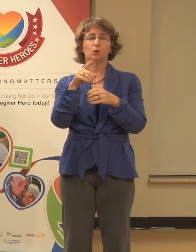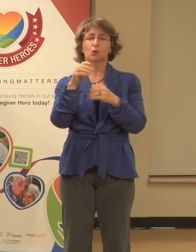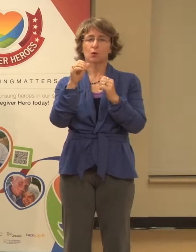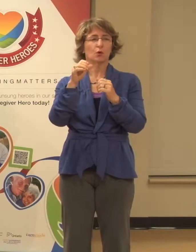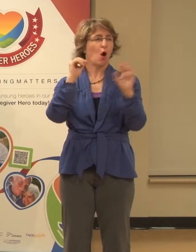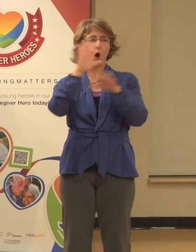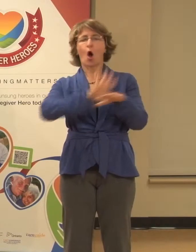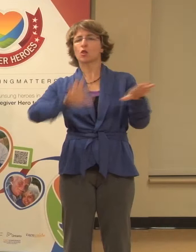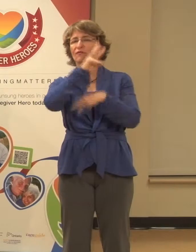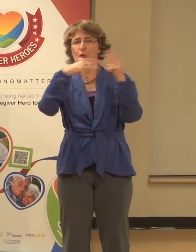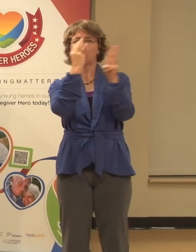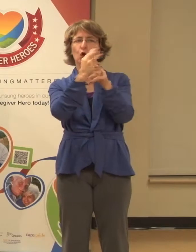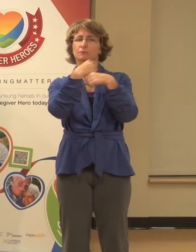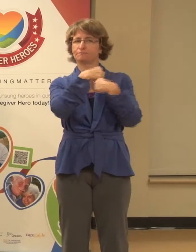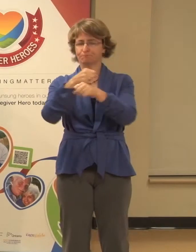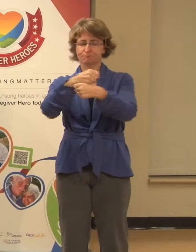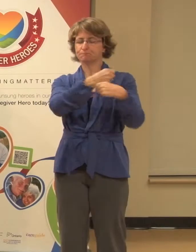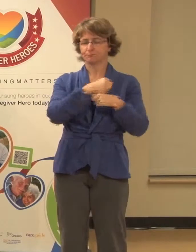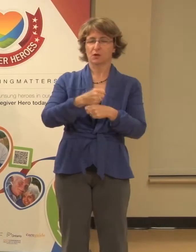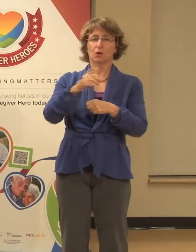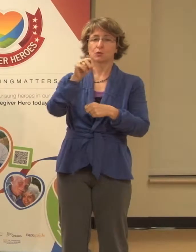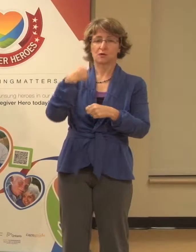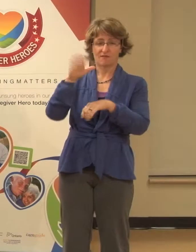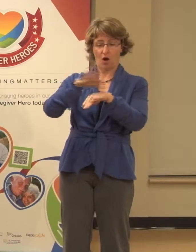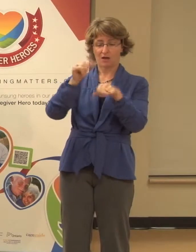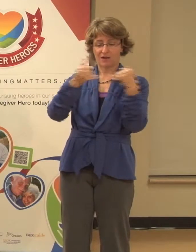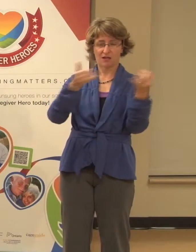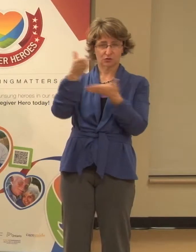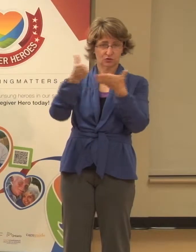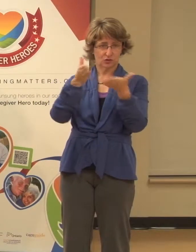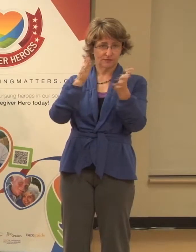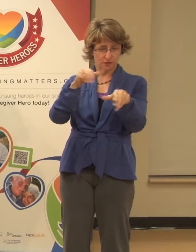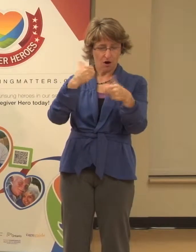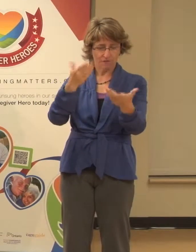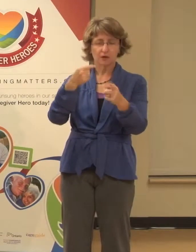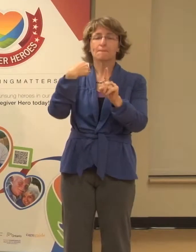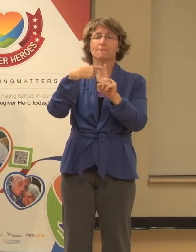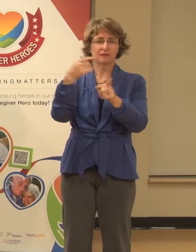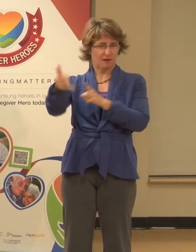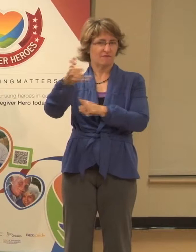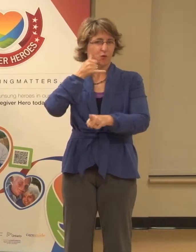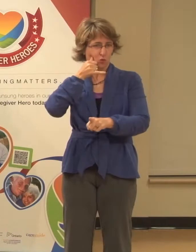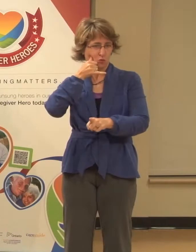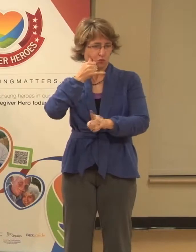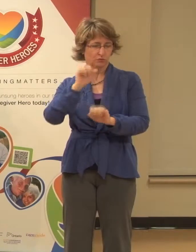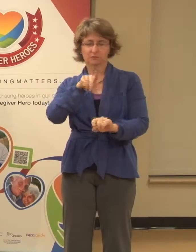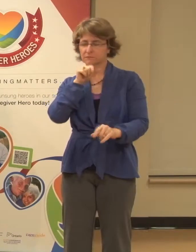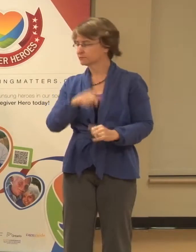all over the world. We have an online service that we offer, and also by phone that you can